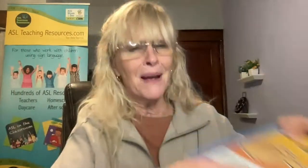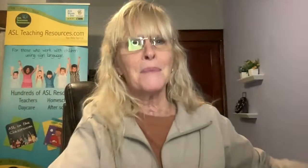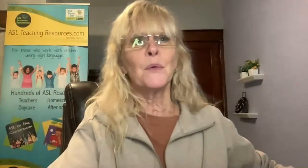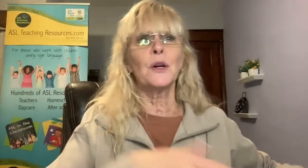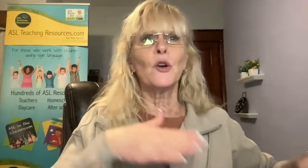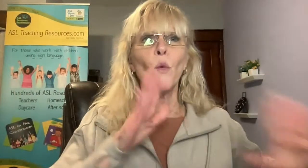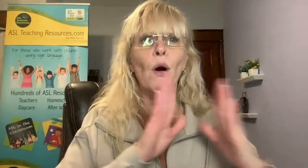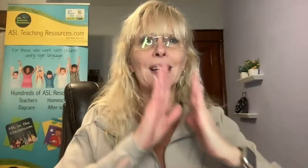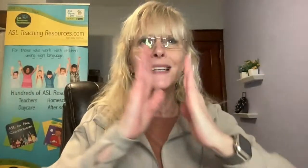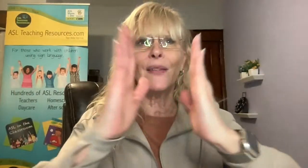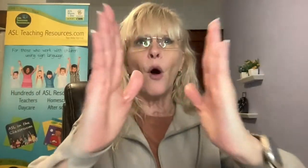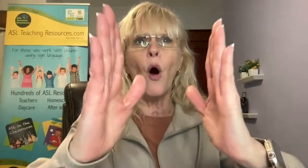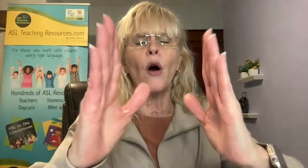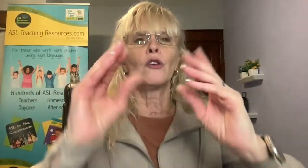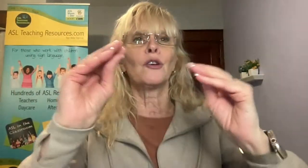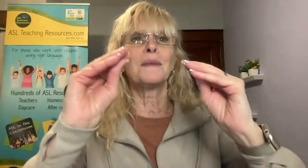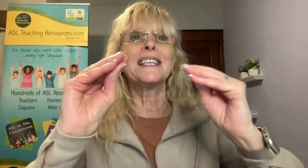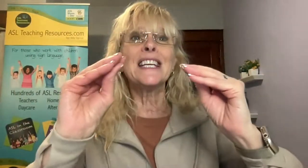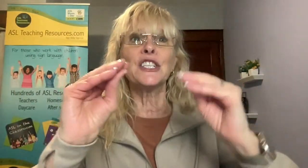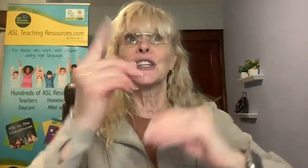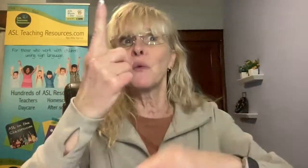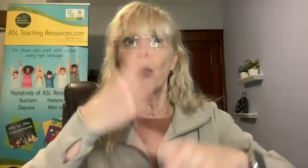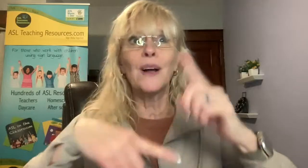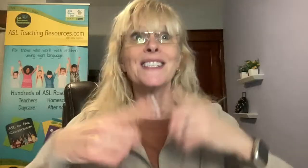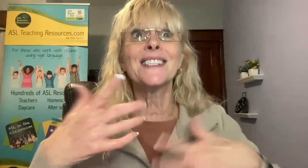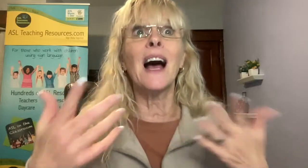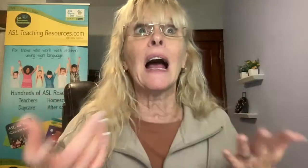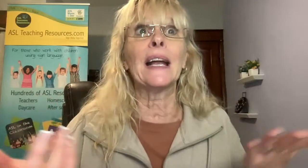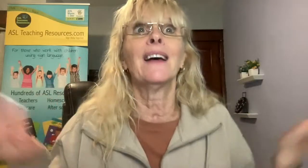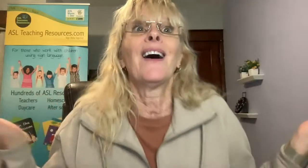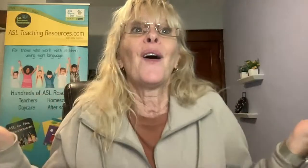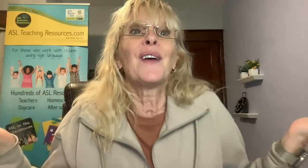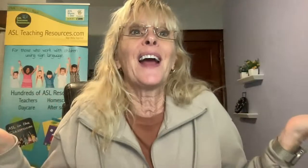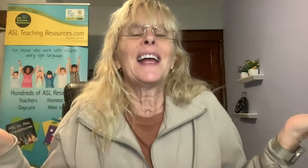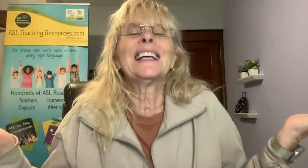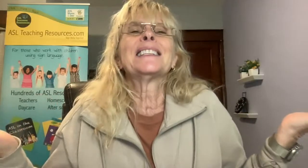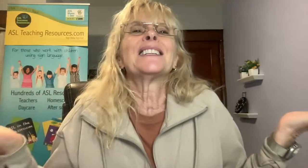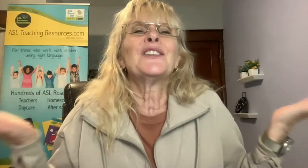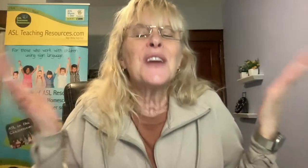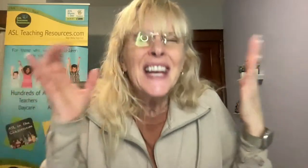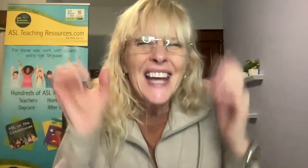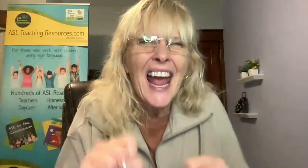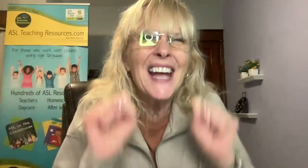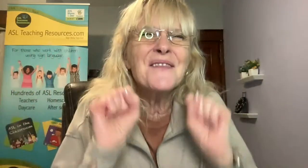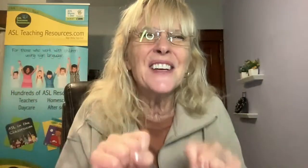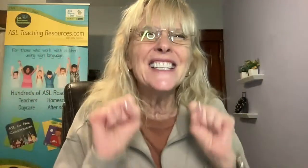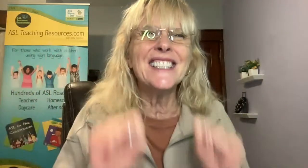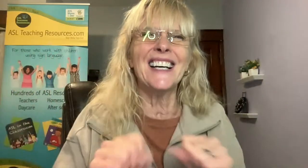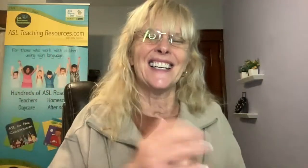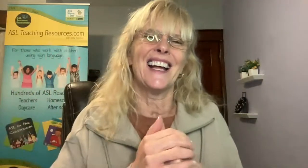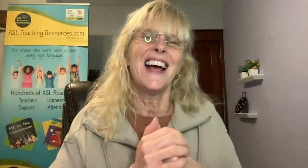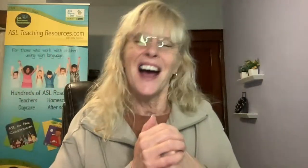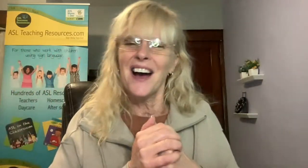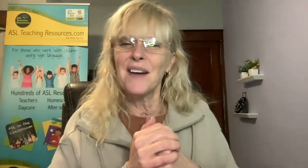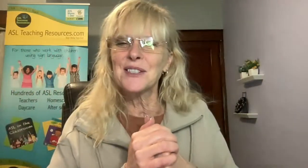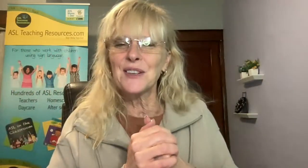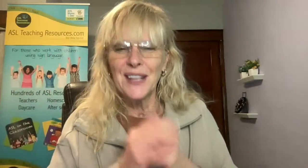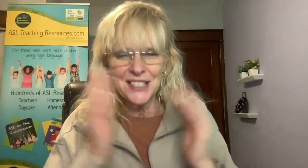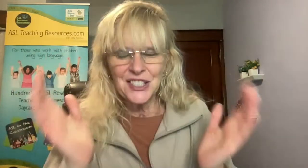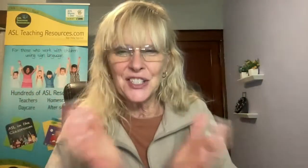maybe when you're walking down the hall, you could be teaching them one sign. Okay, it can be done. So let's just